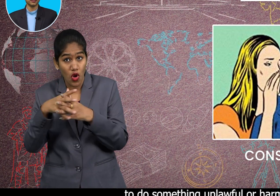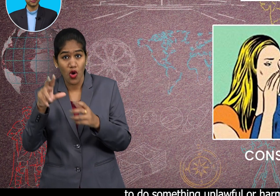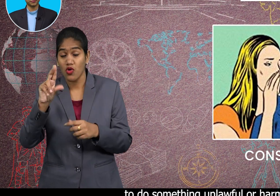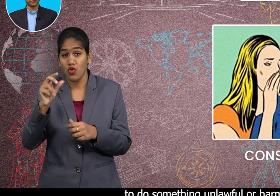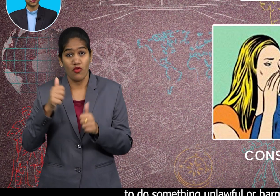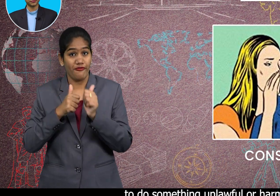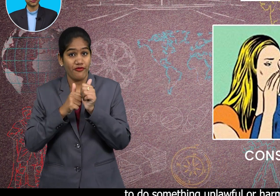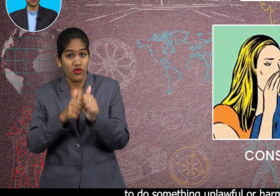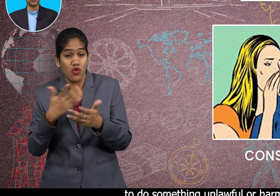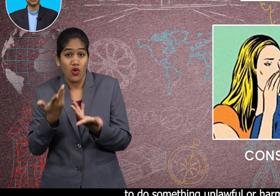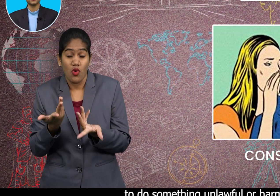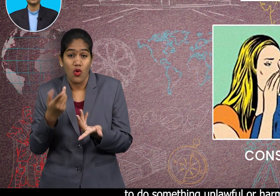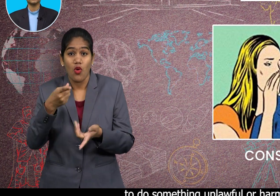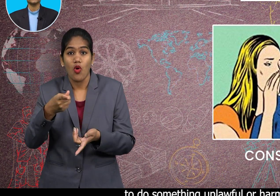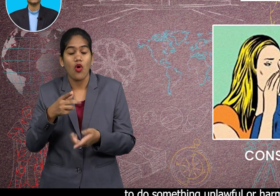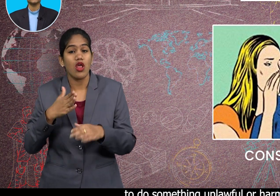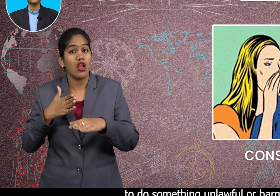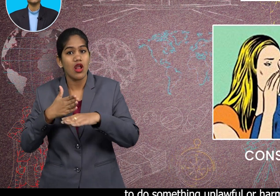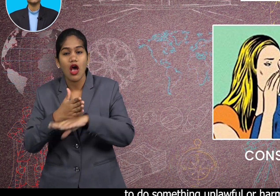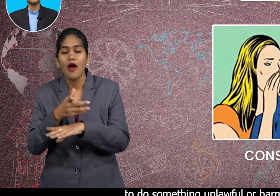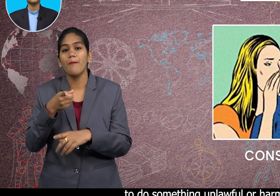harmful.